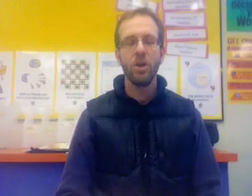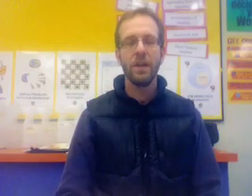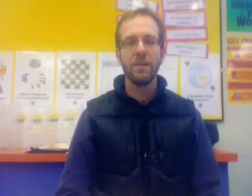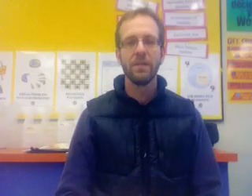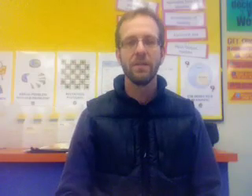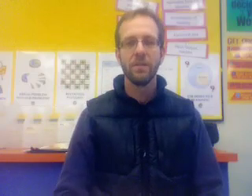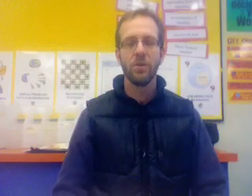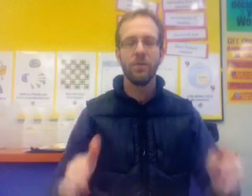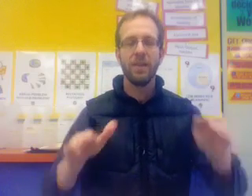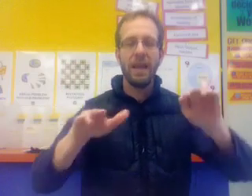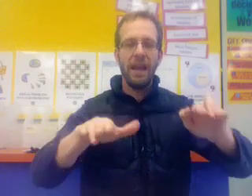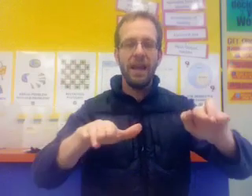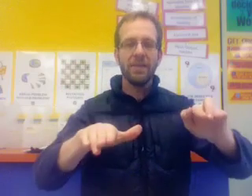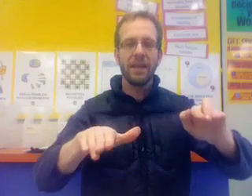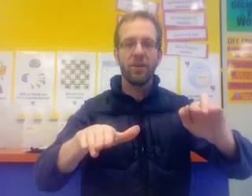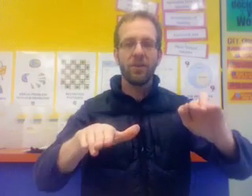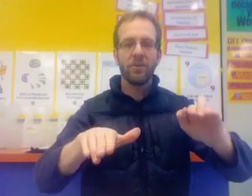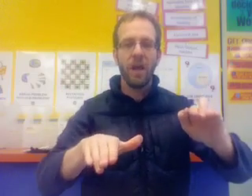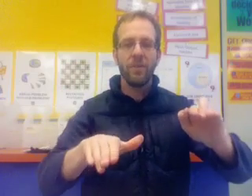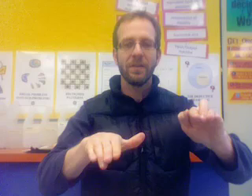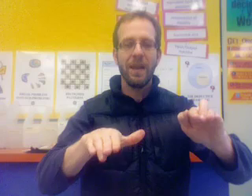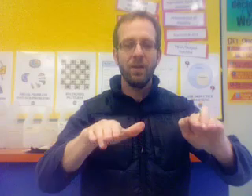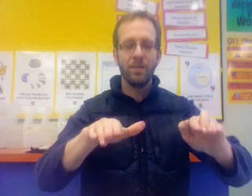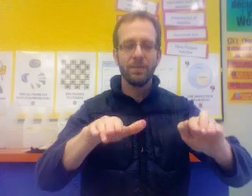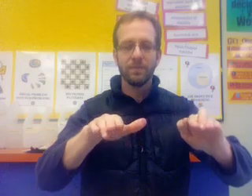Could, two flat hands, like they're on the top of a table.